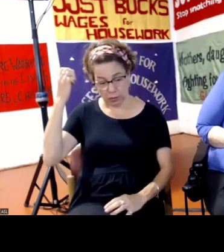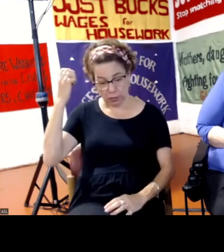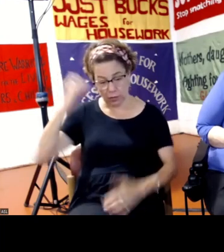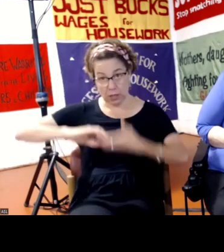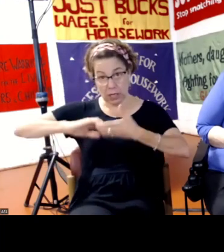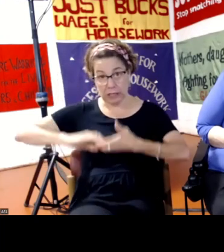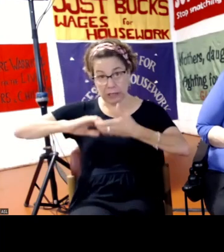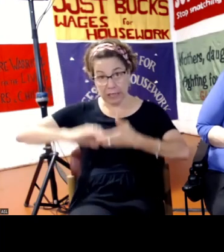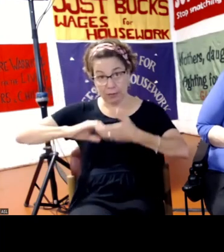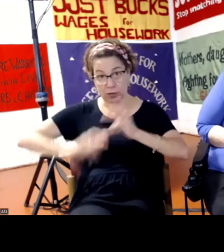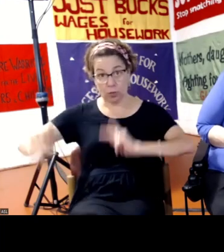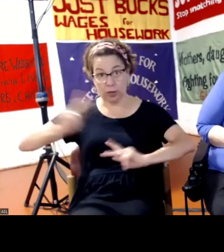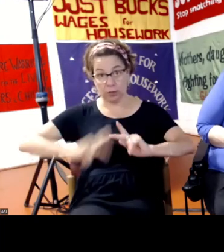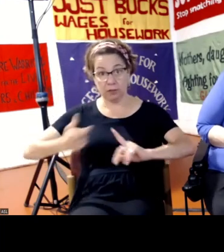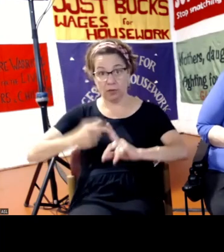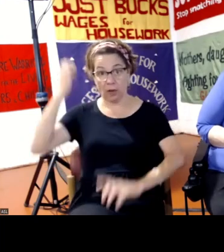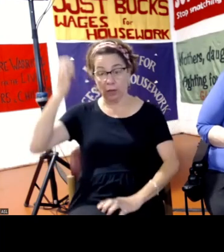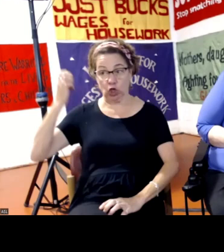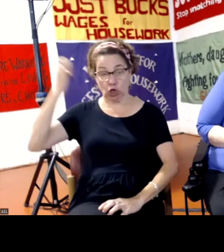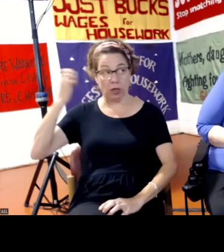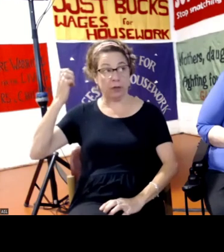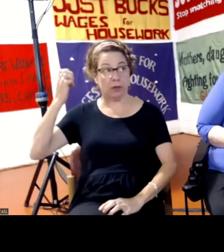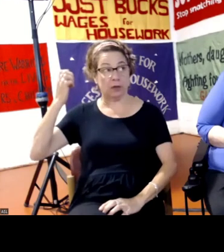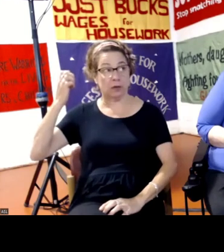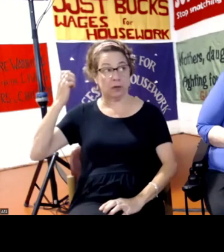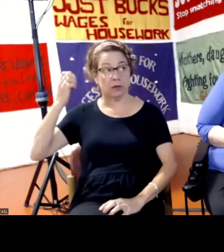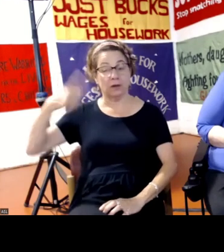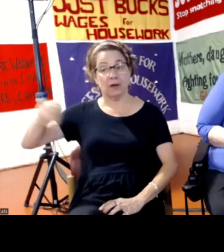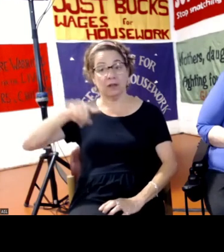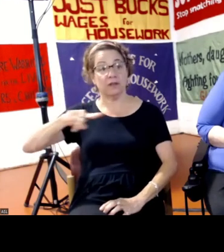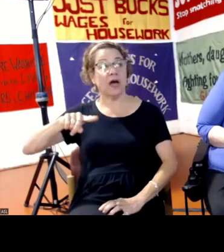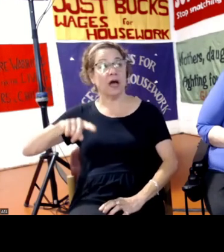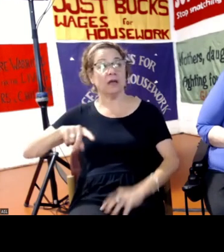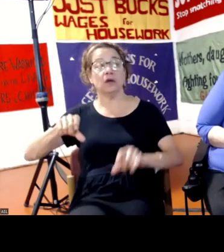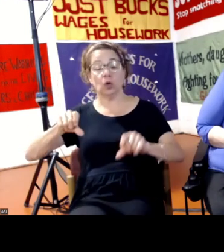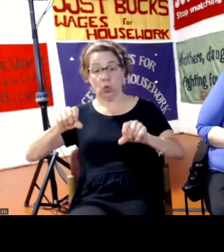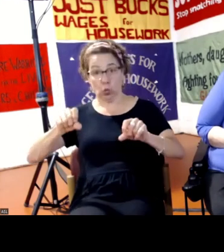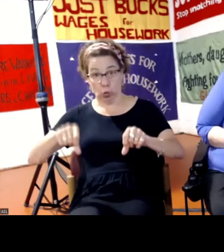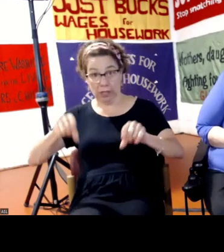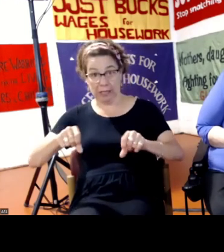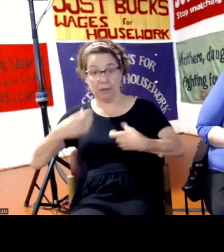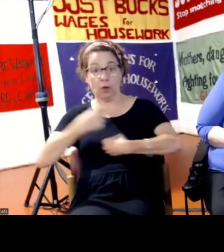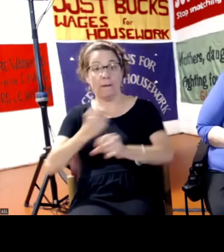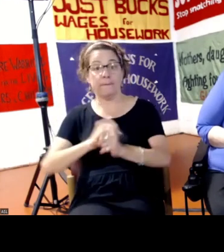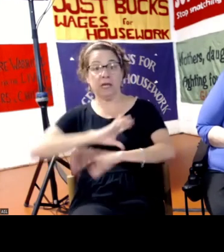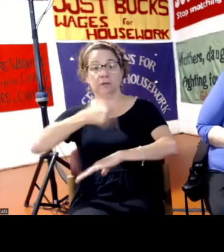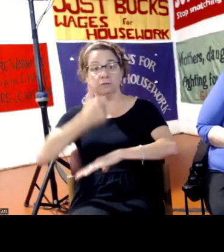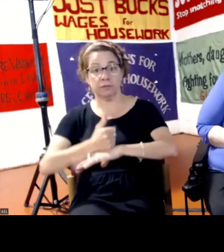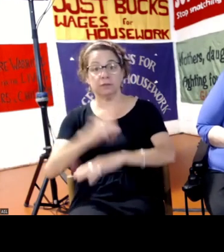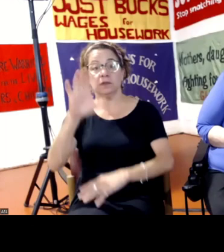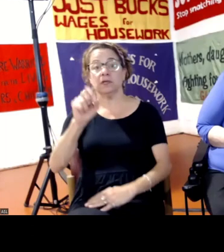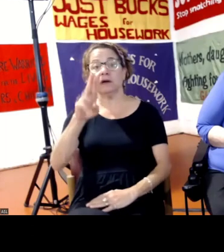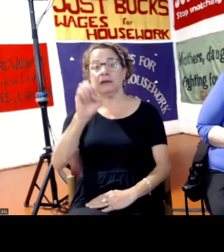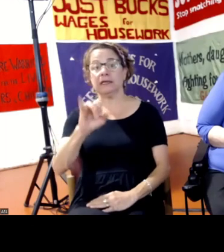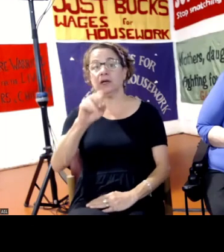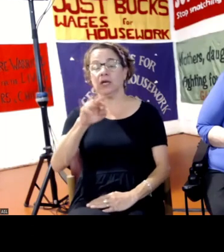our collaboration with them, our working with them, is what enabled a care income, that particular formulation.